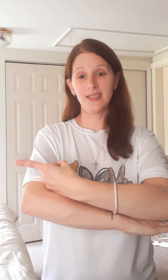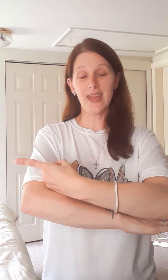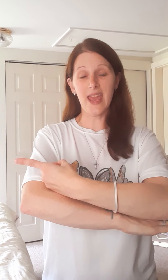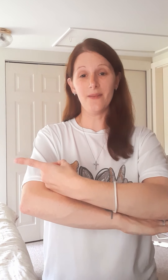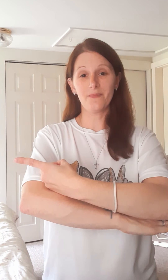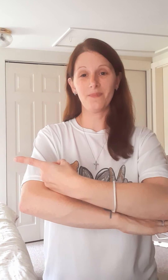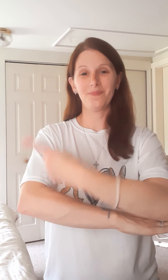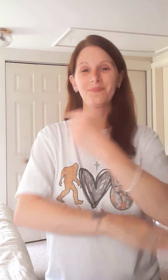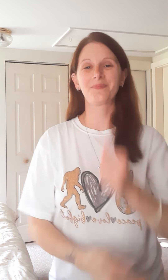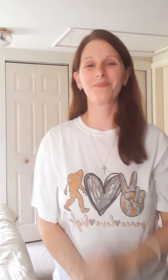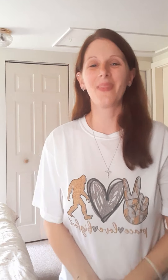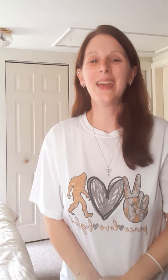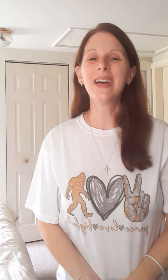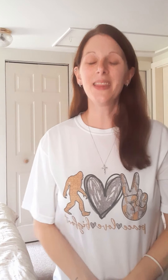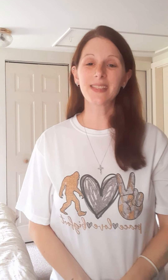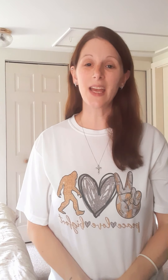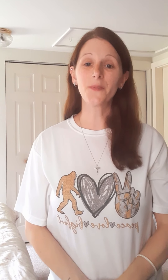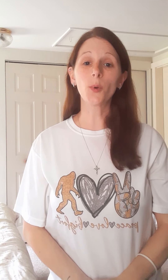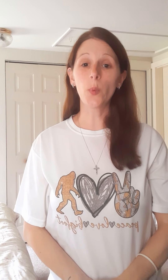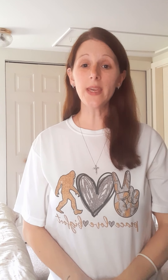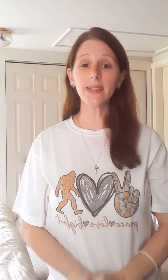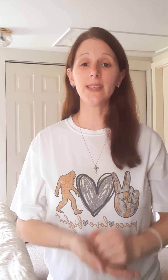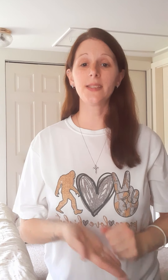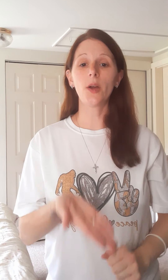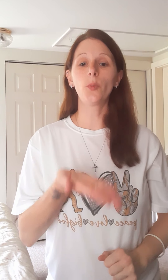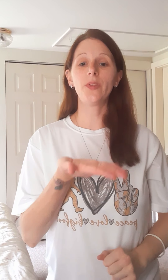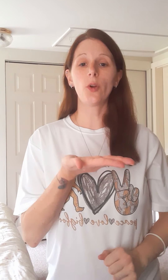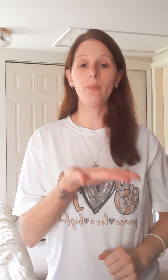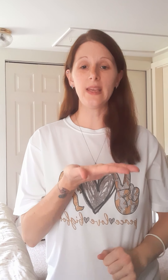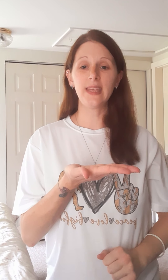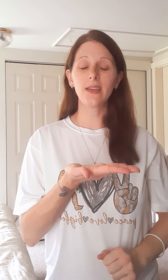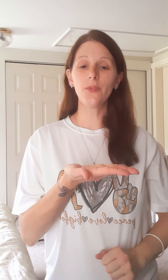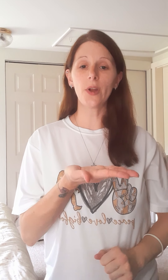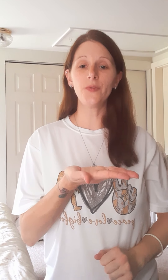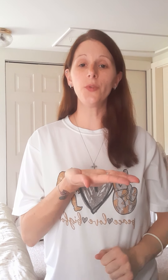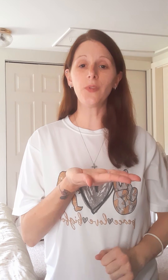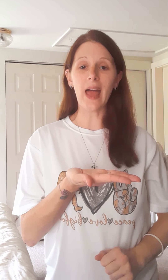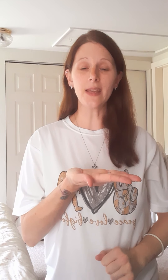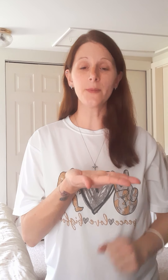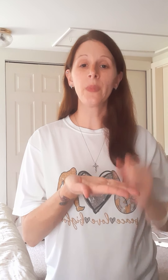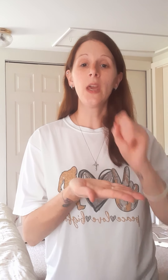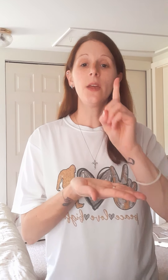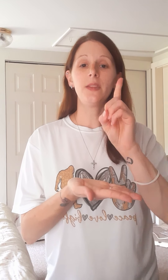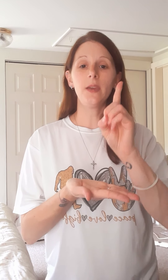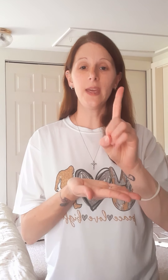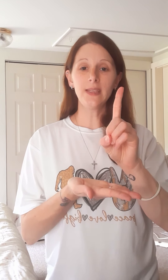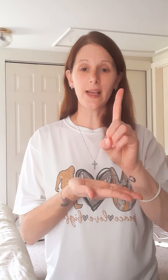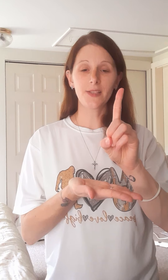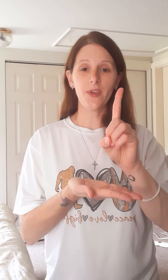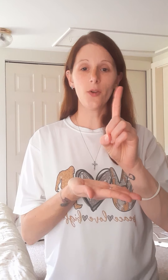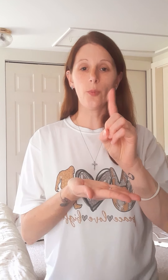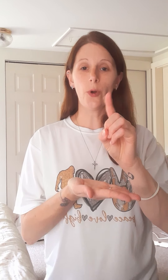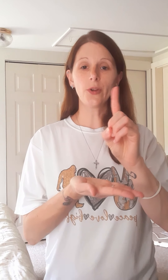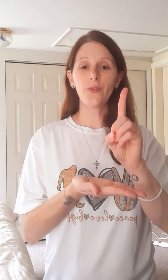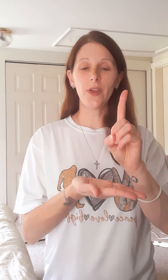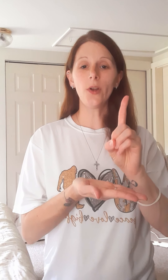Day. The sign for week is done with your base hand in front of you flat, the index finger or pointer finger of